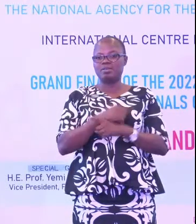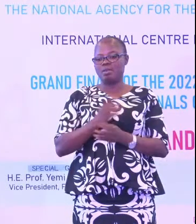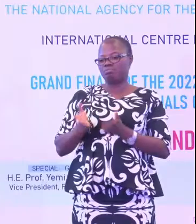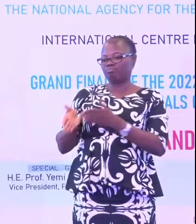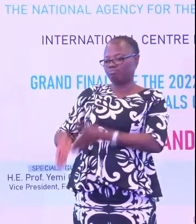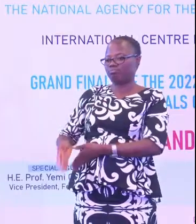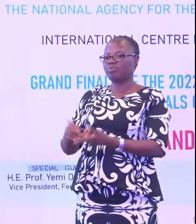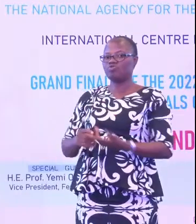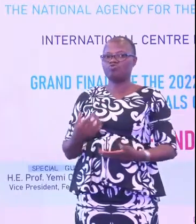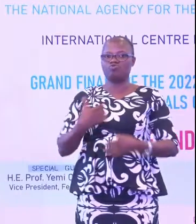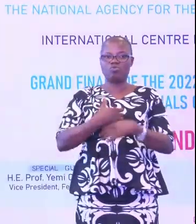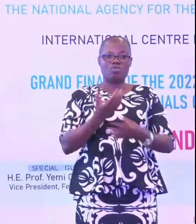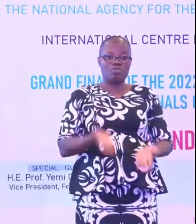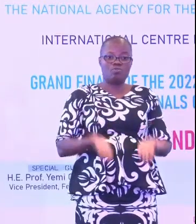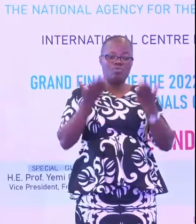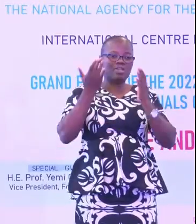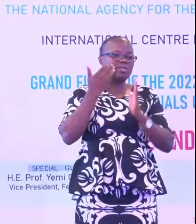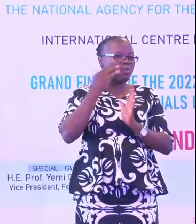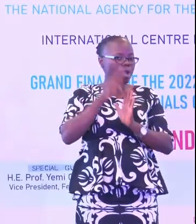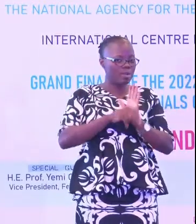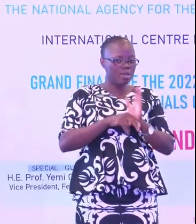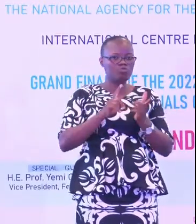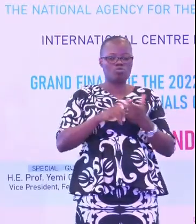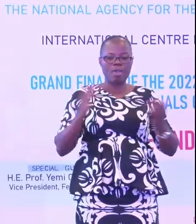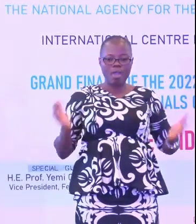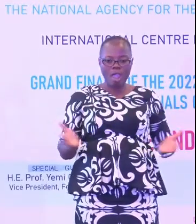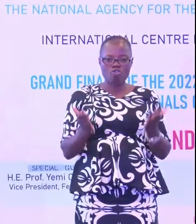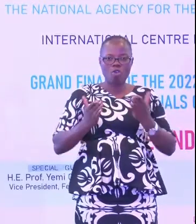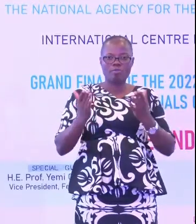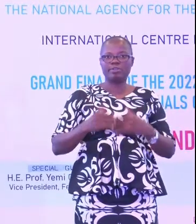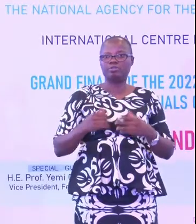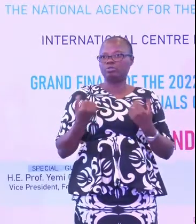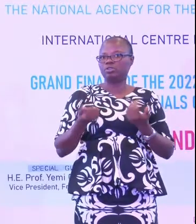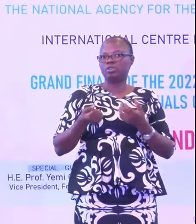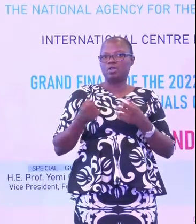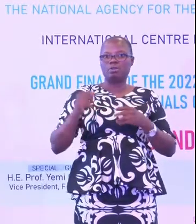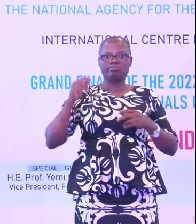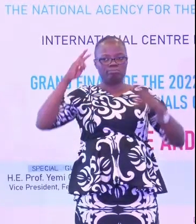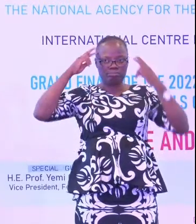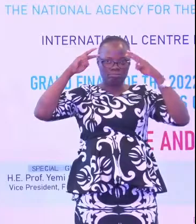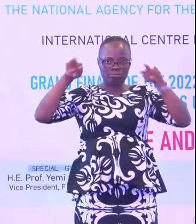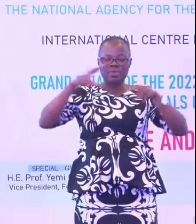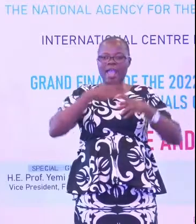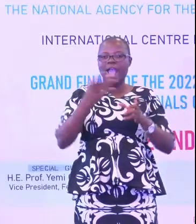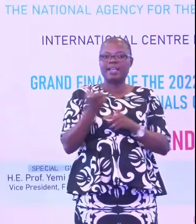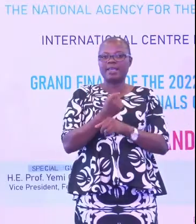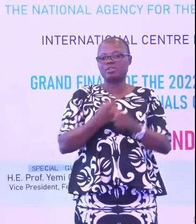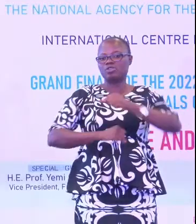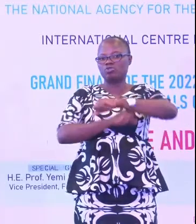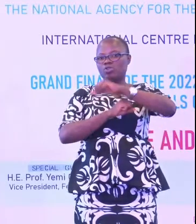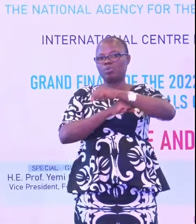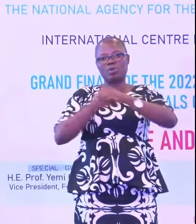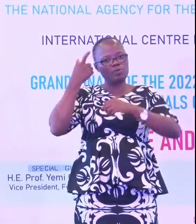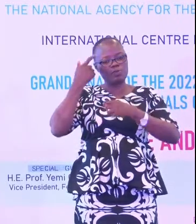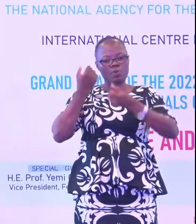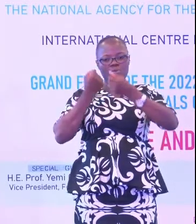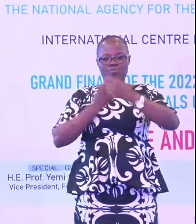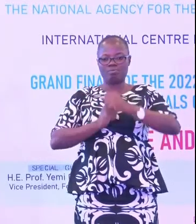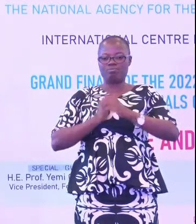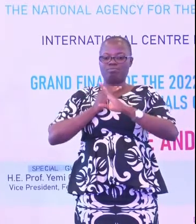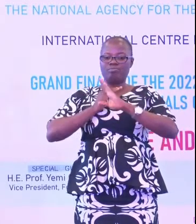raise awareness, encourage vigilance, and gain support for the prevention of human